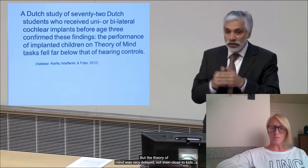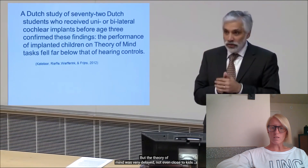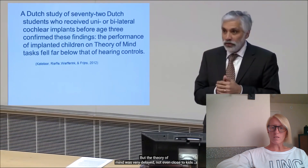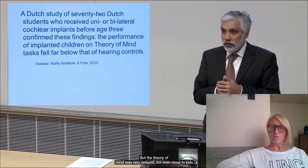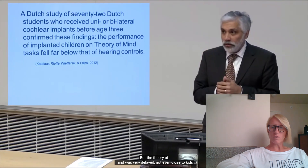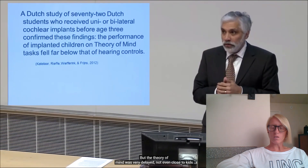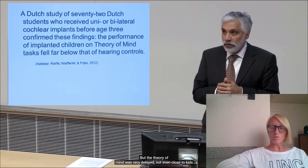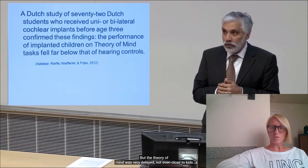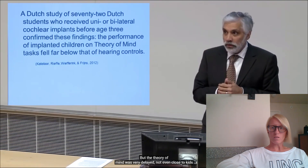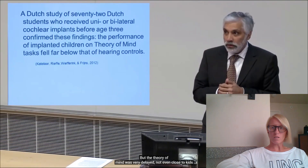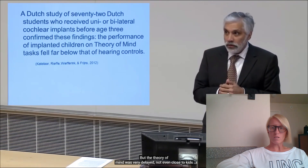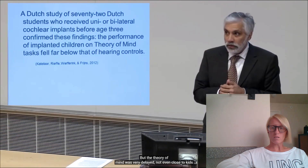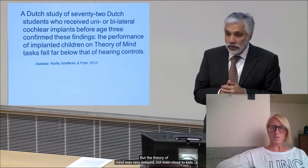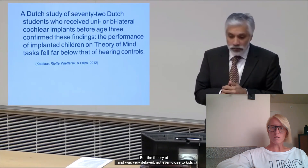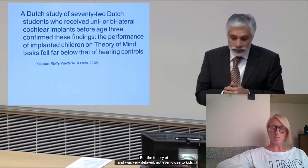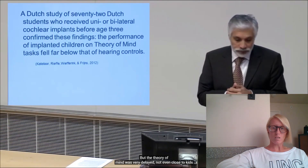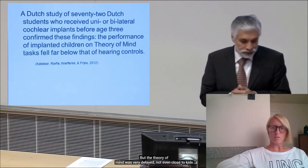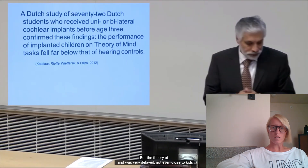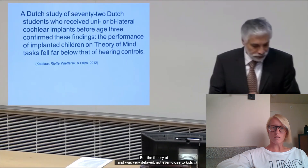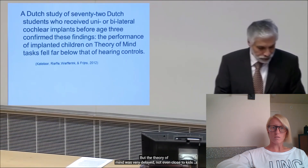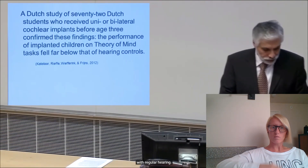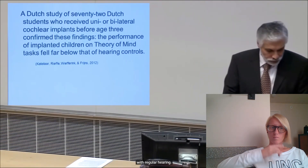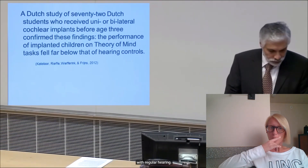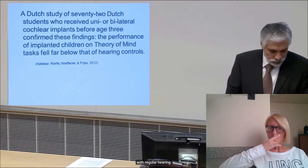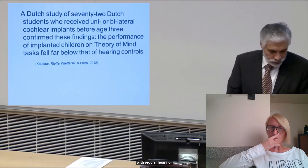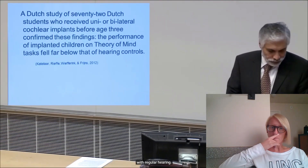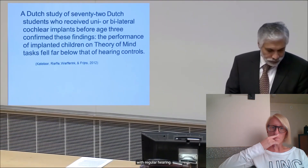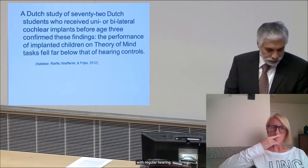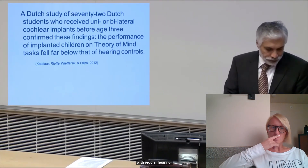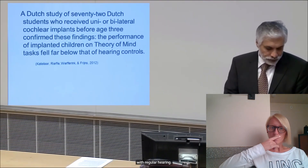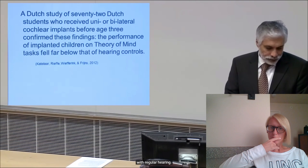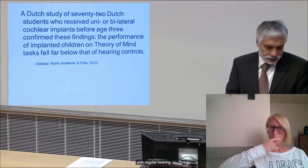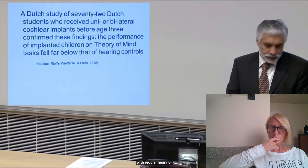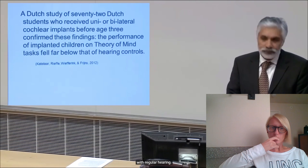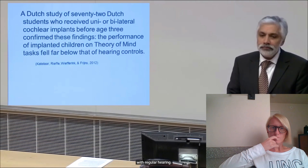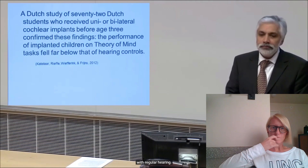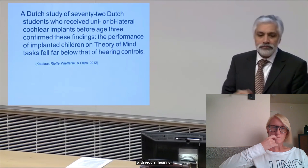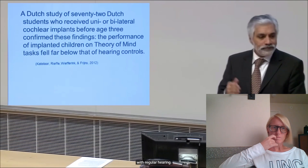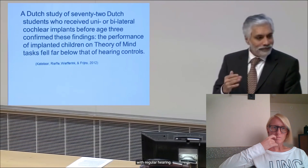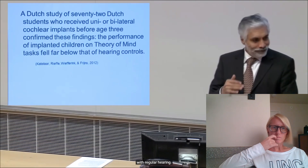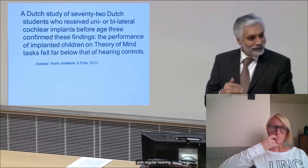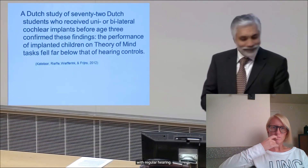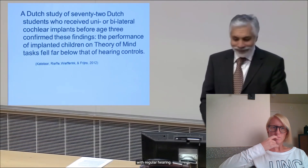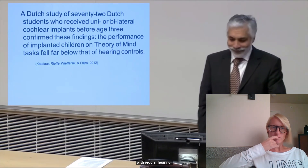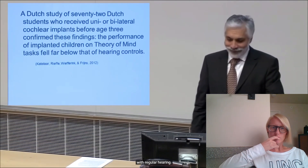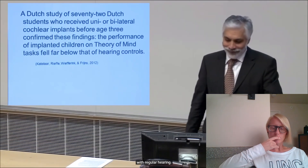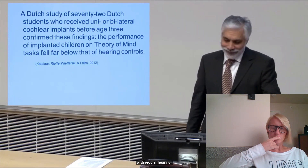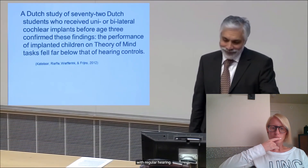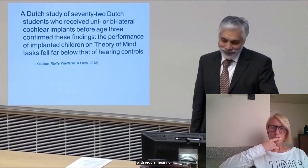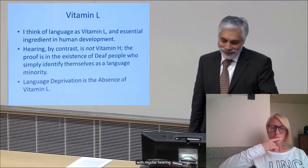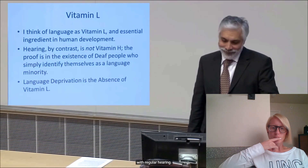very delayed, not even close to kids with regular hearing.